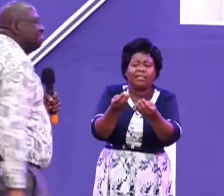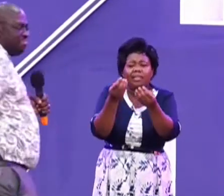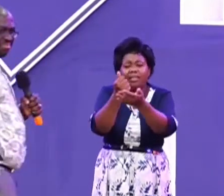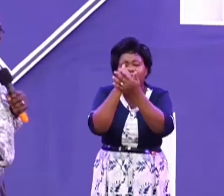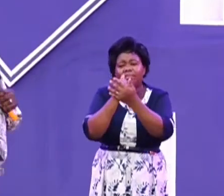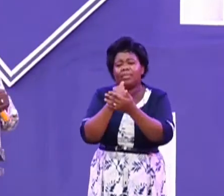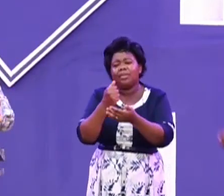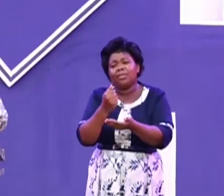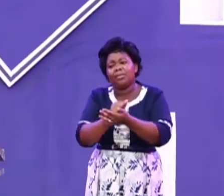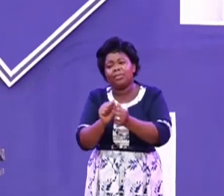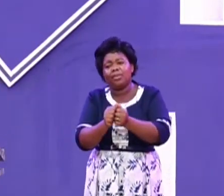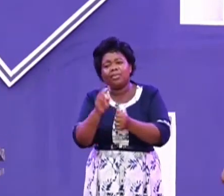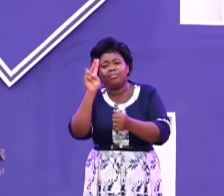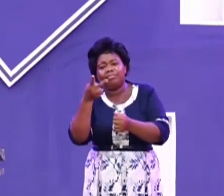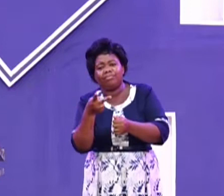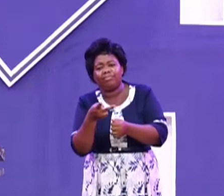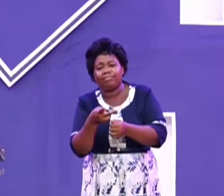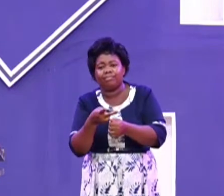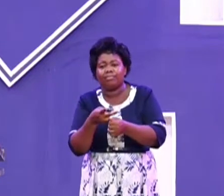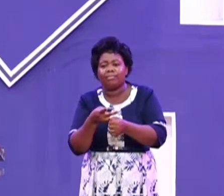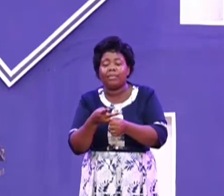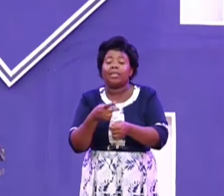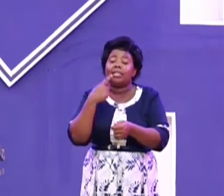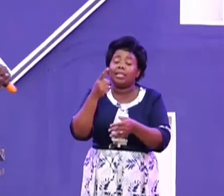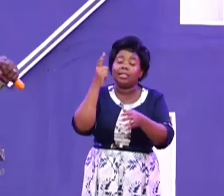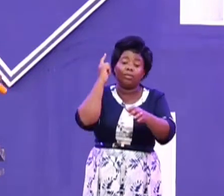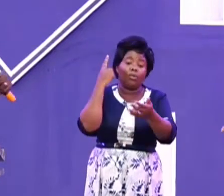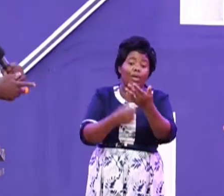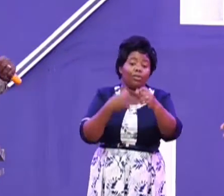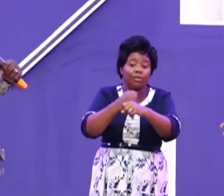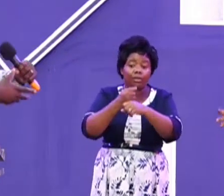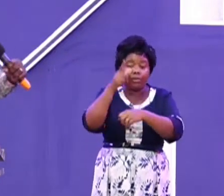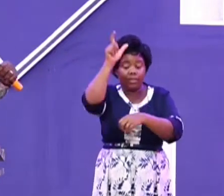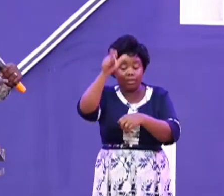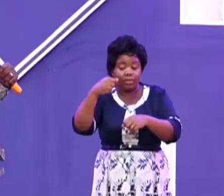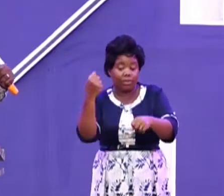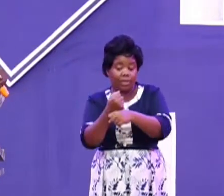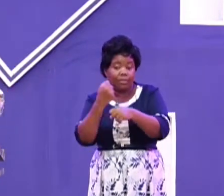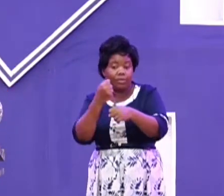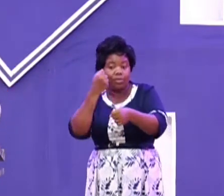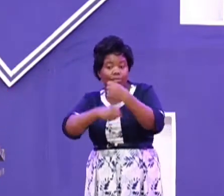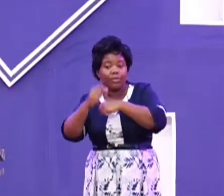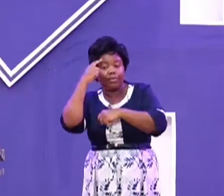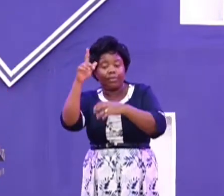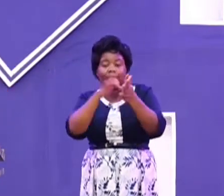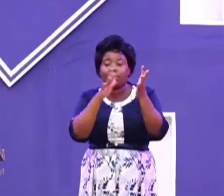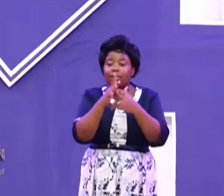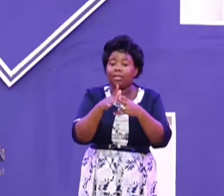me with 2,000 shilling only. Agamba, he said, you did for this one, you were doing it for